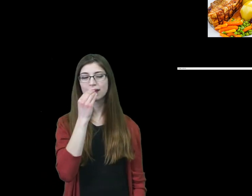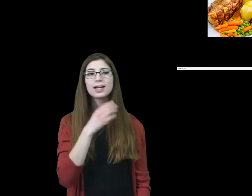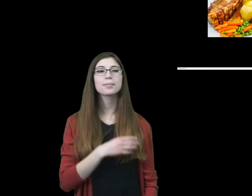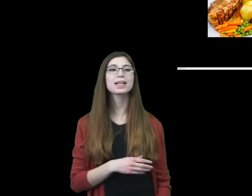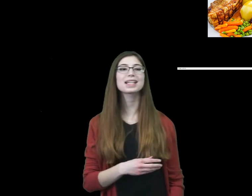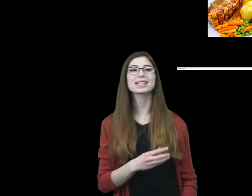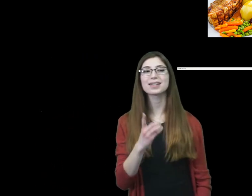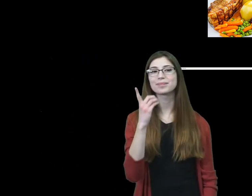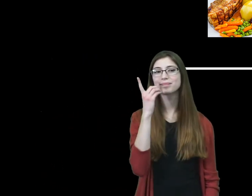PSE.